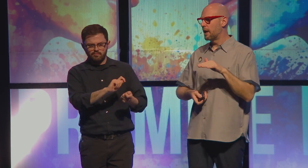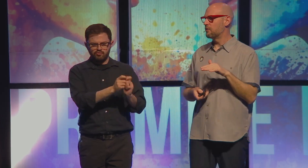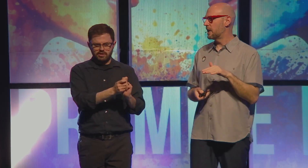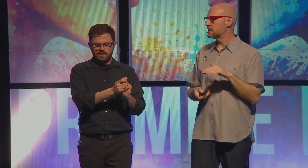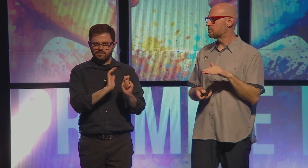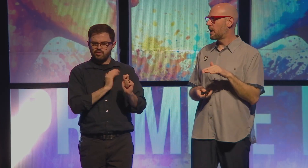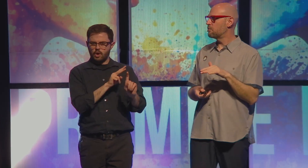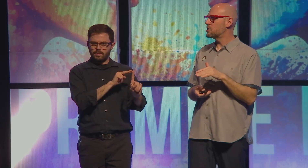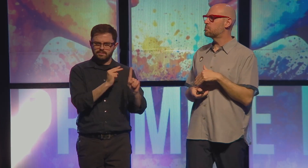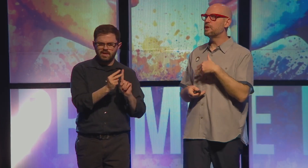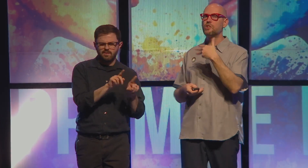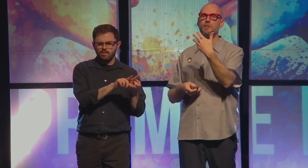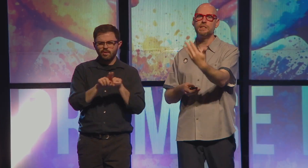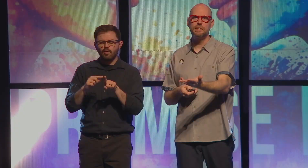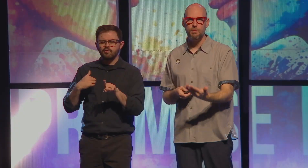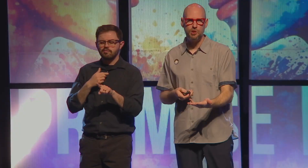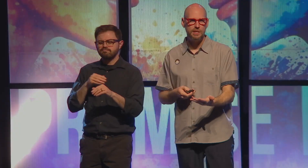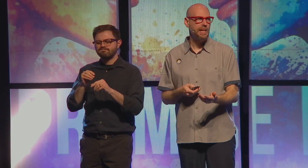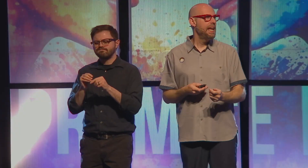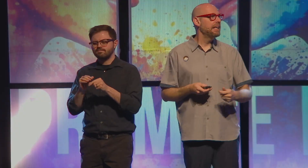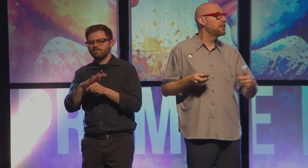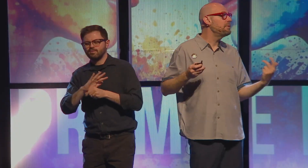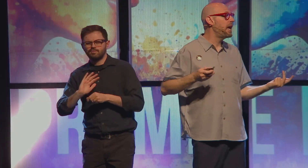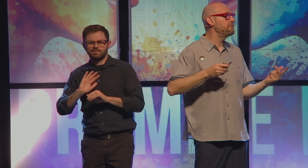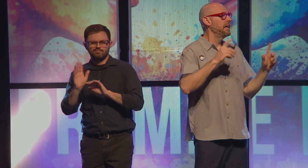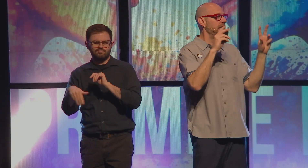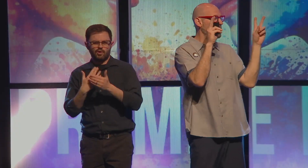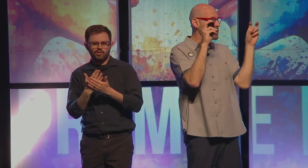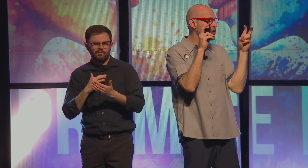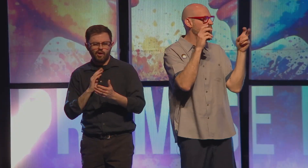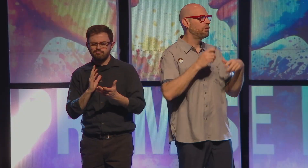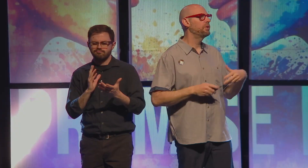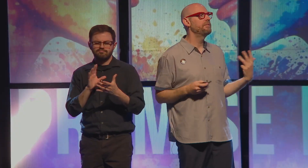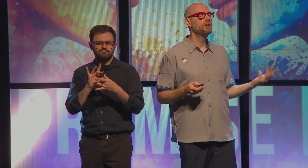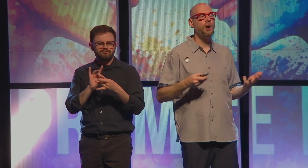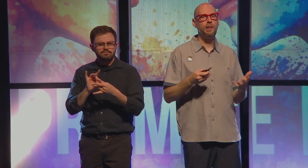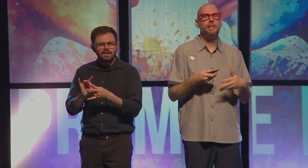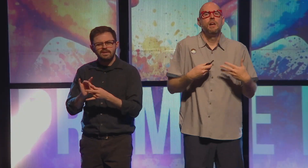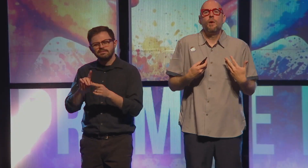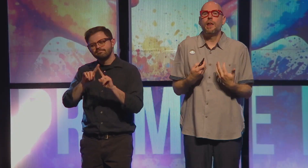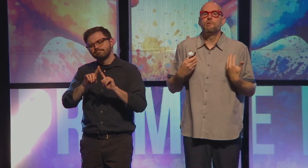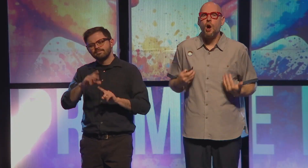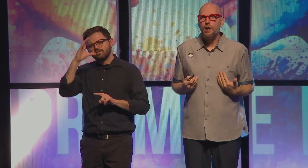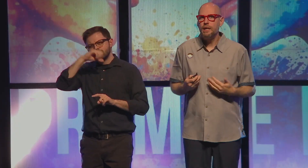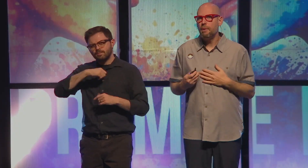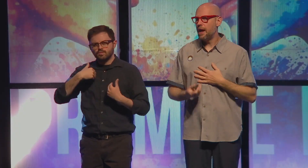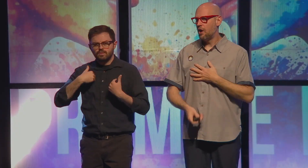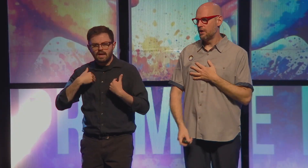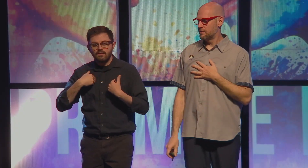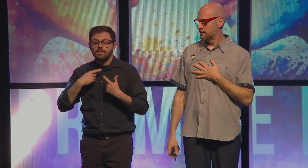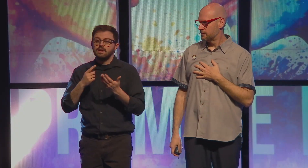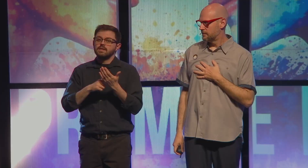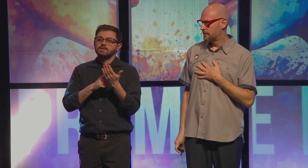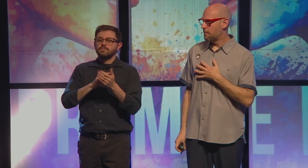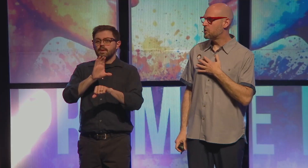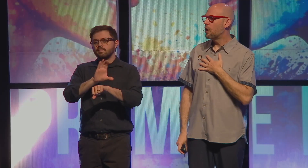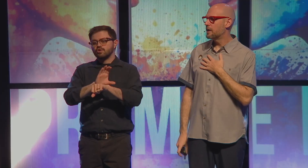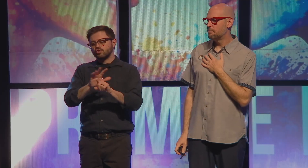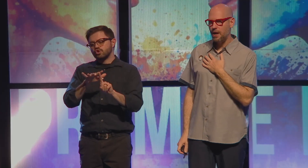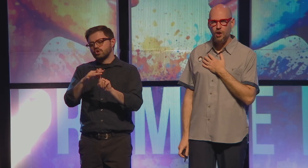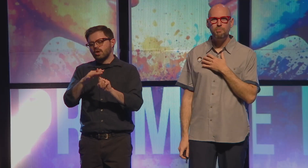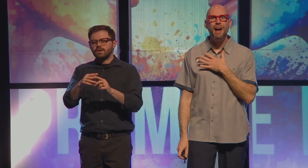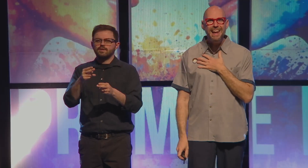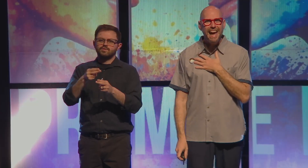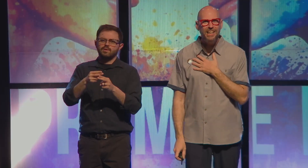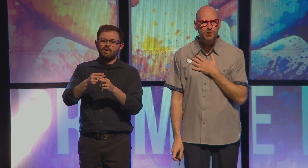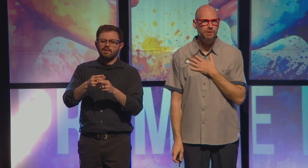relationships around us, right? We just bring certain assumptions. And sometimes in like church world, we'll even call it, oh, I'm guarding my heart. I'm guarding